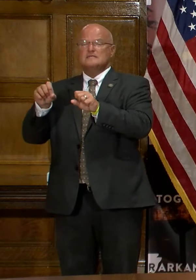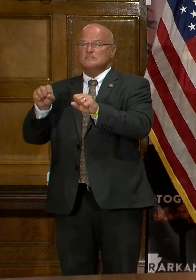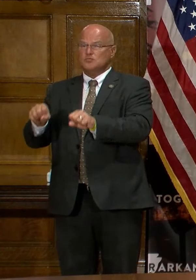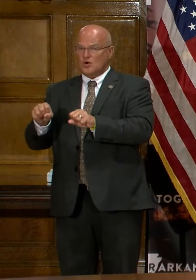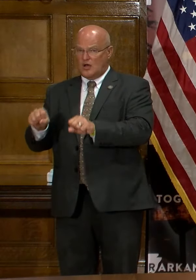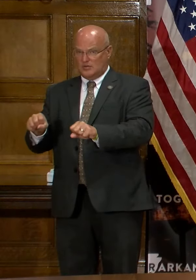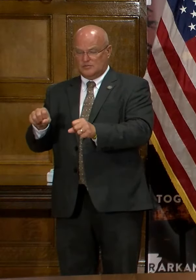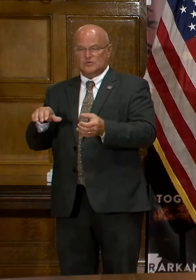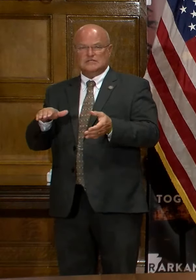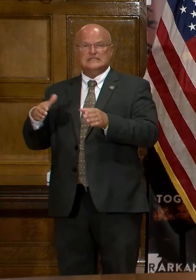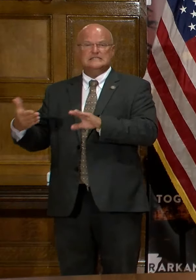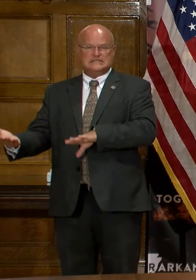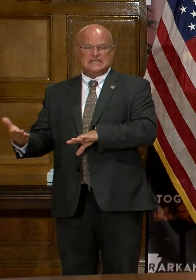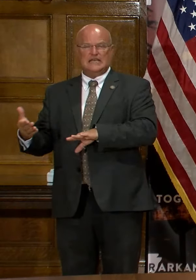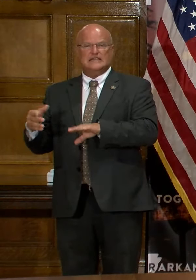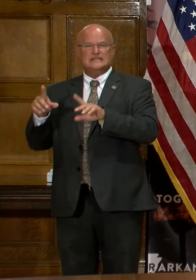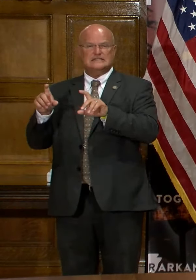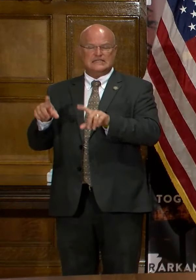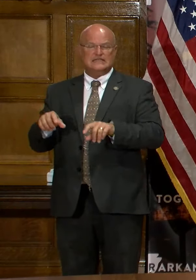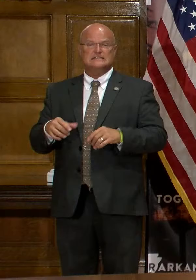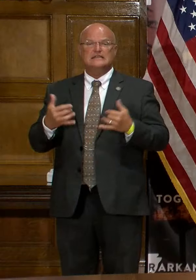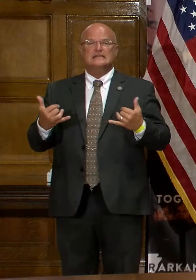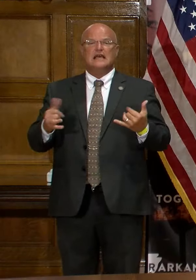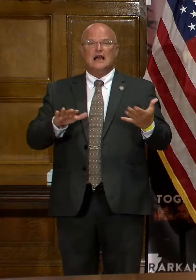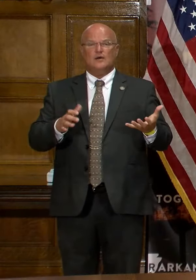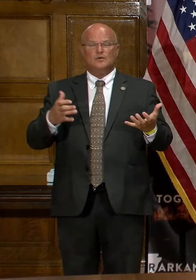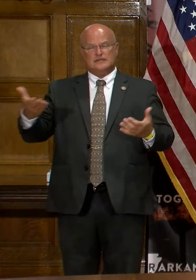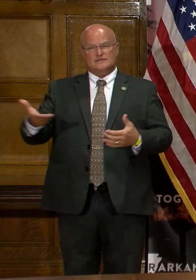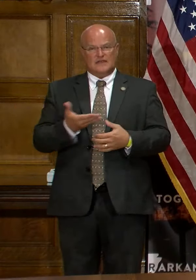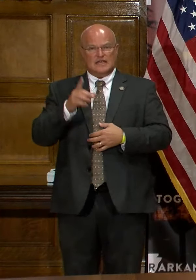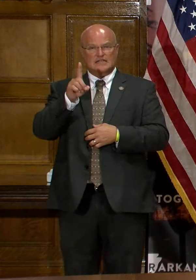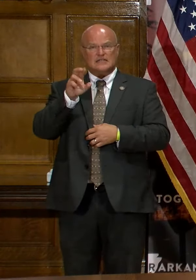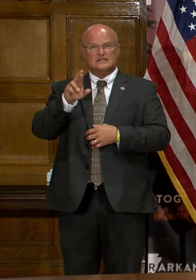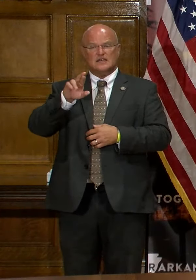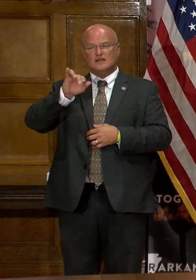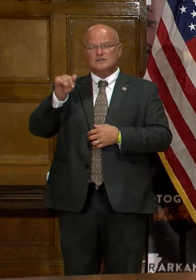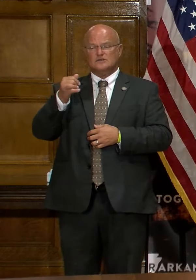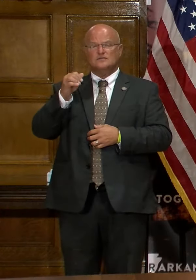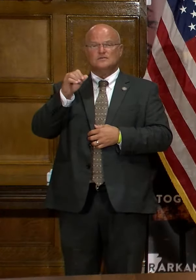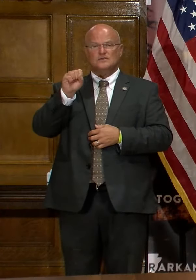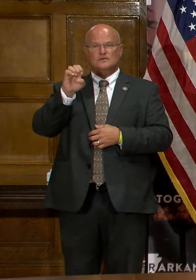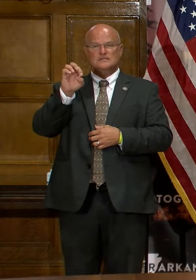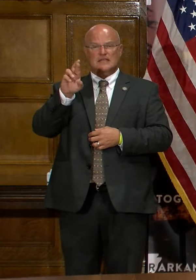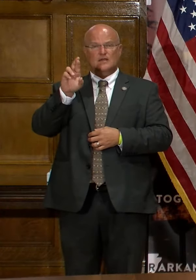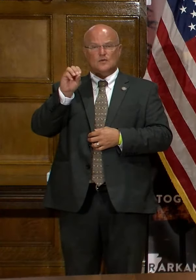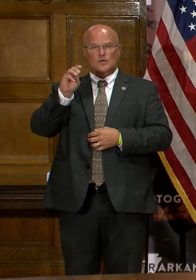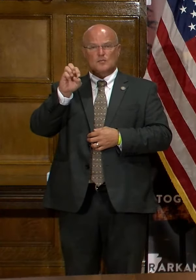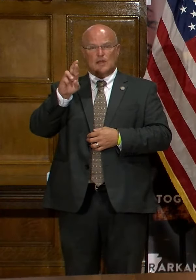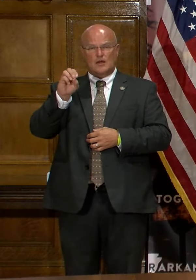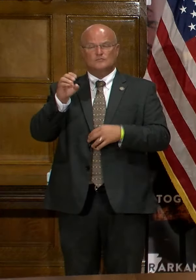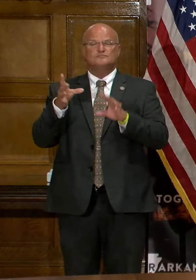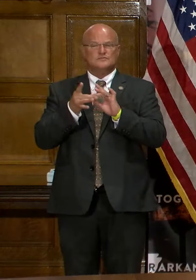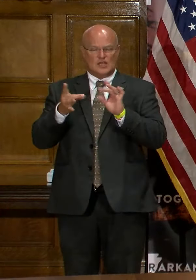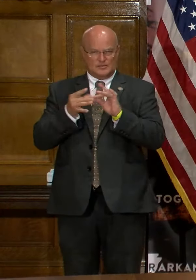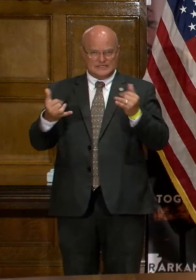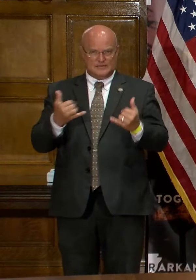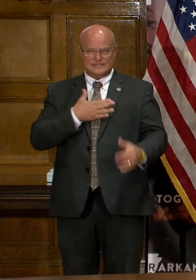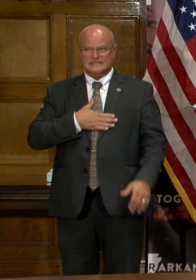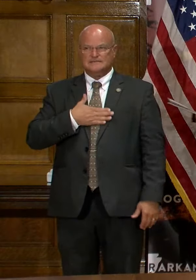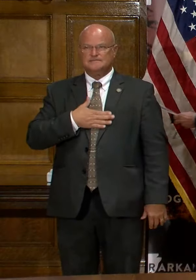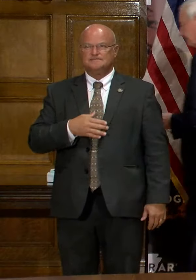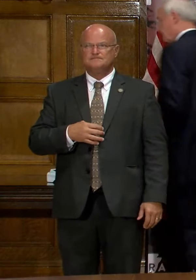probable test as well. And with that, I wanted to invite Dr. Romero for his comments.